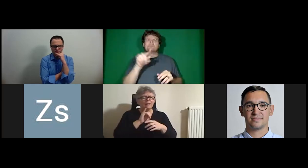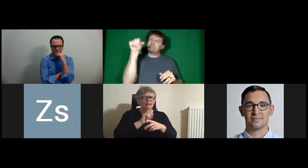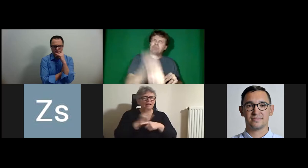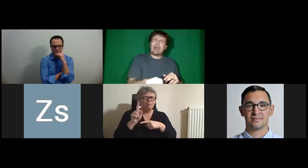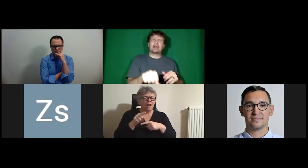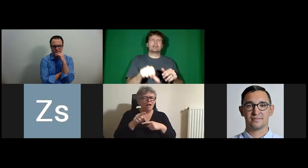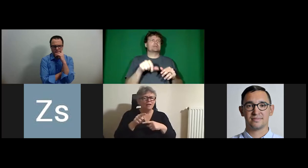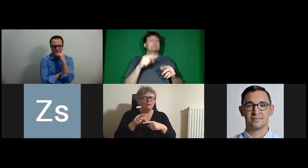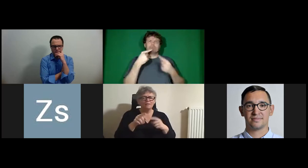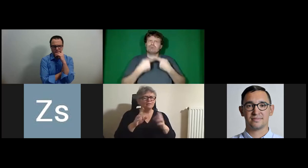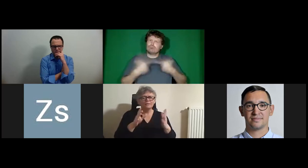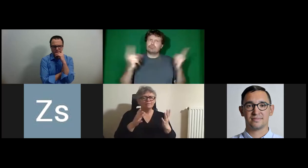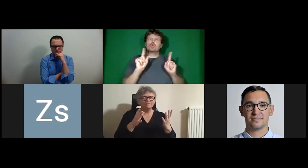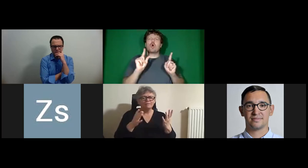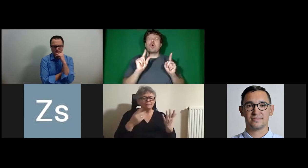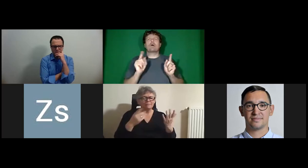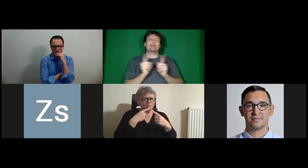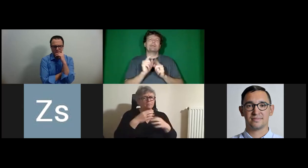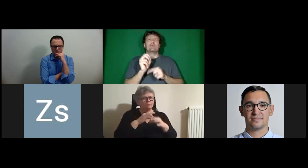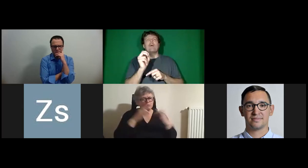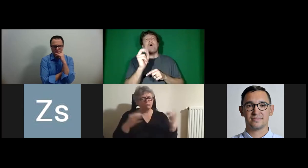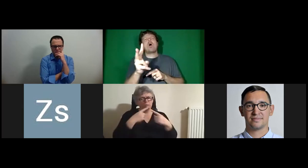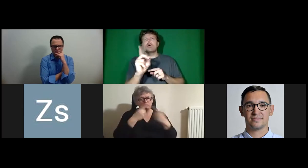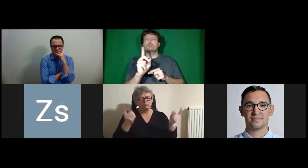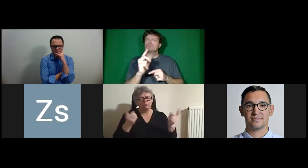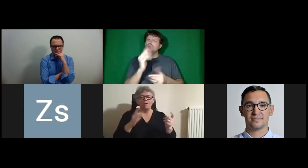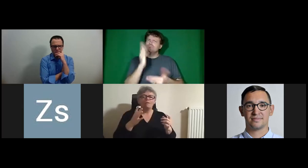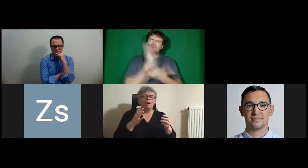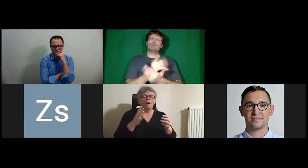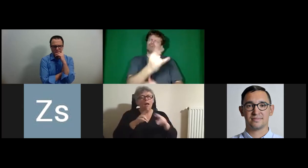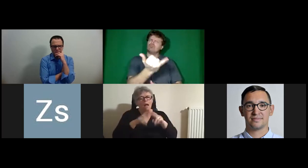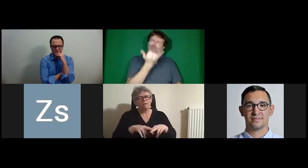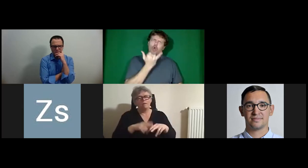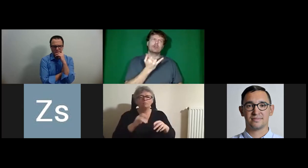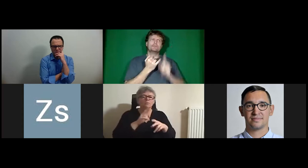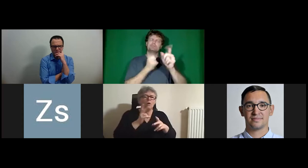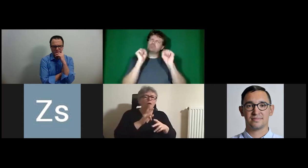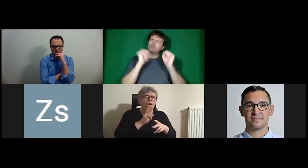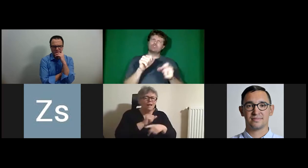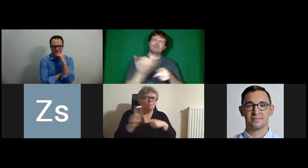And he was very open. And he's also someone who is very direct.